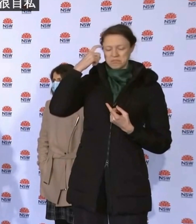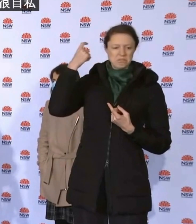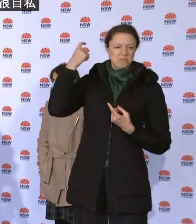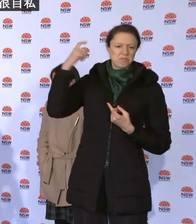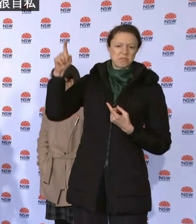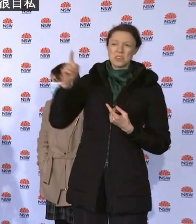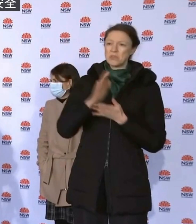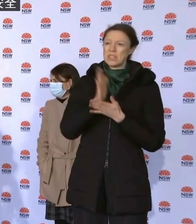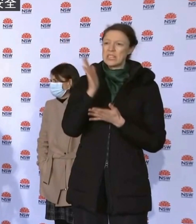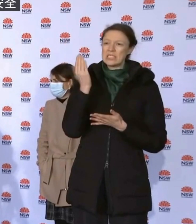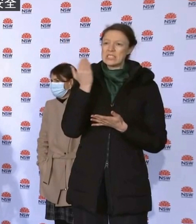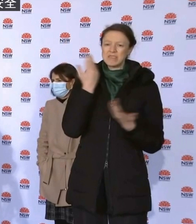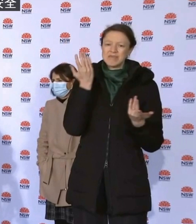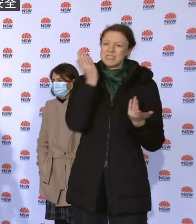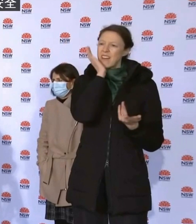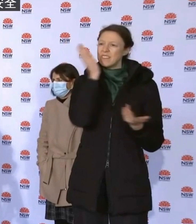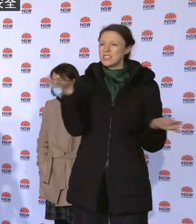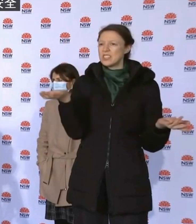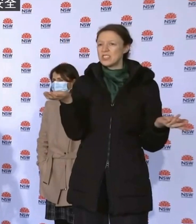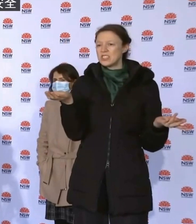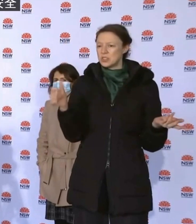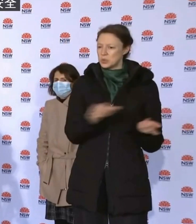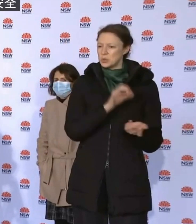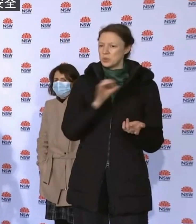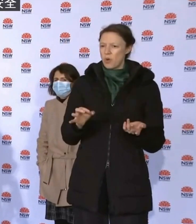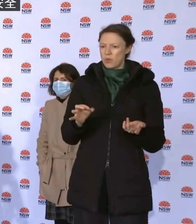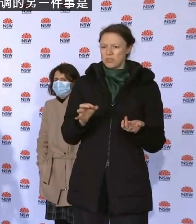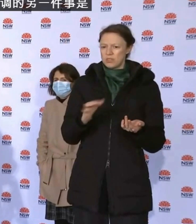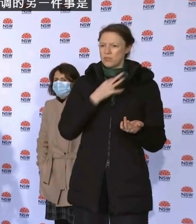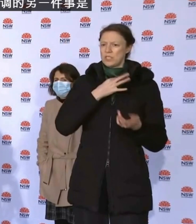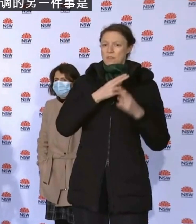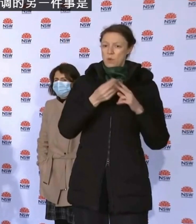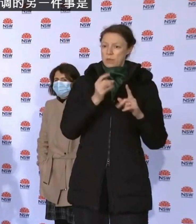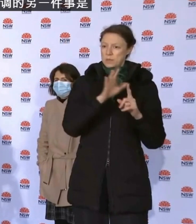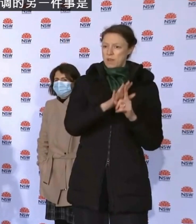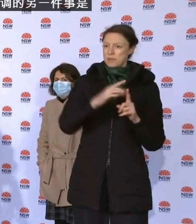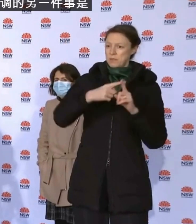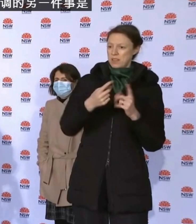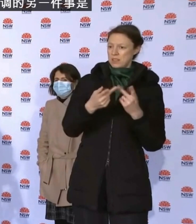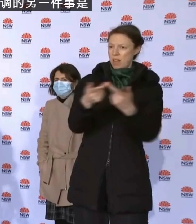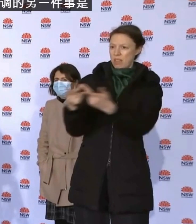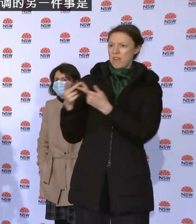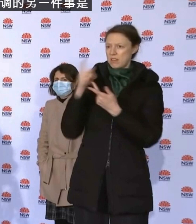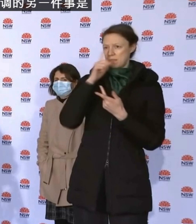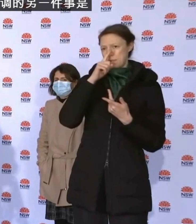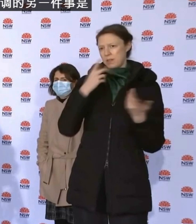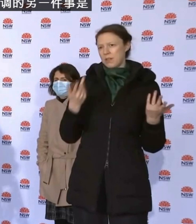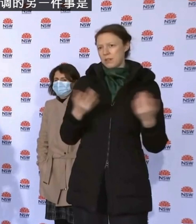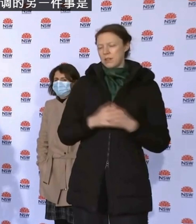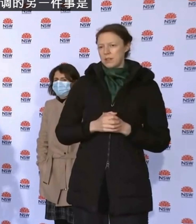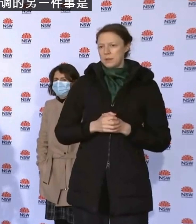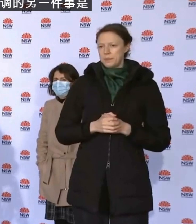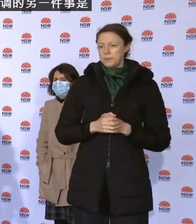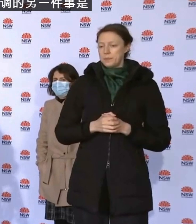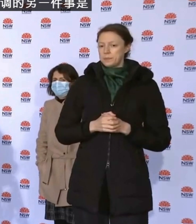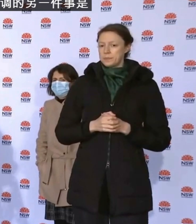very selfish reasons, and they put the safety of themselves, the public, at great risk. The other thing